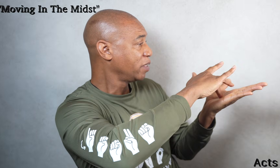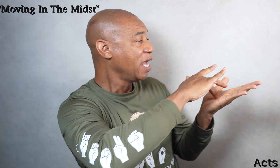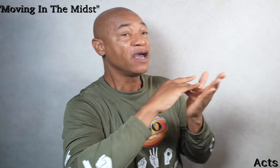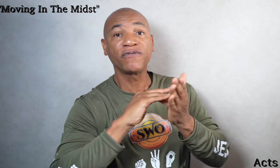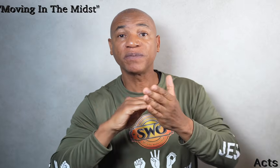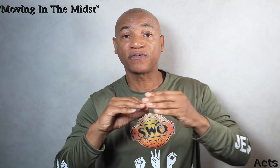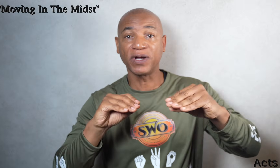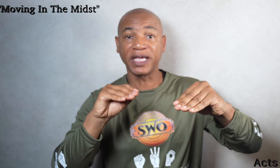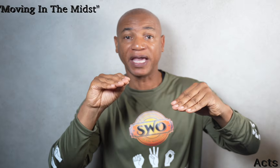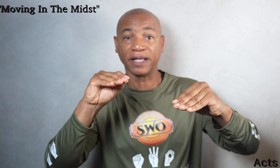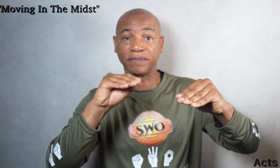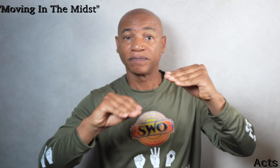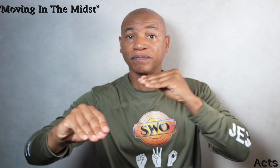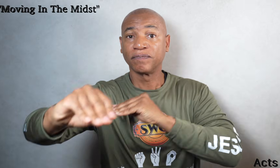and from the front again.